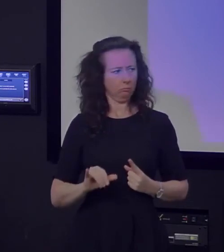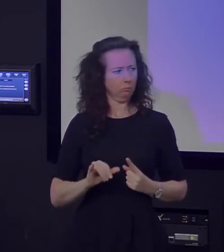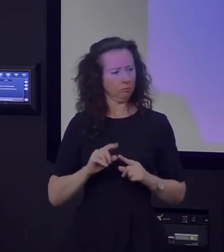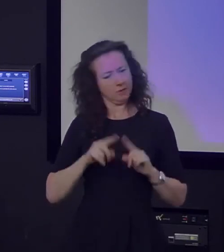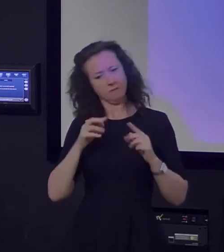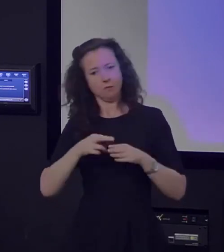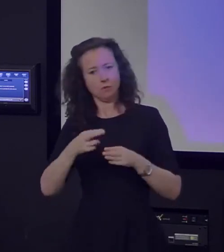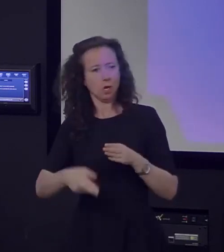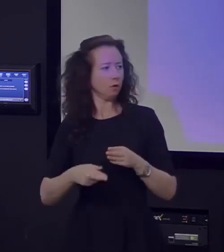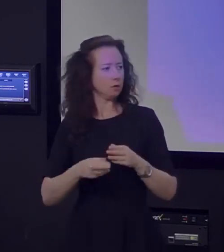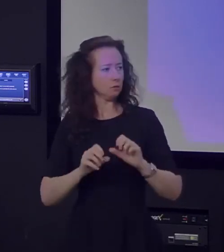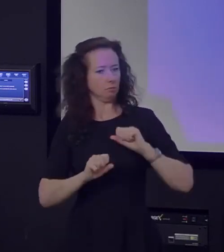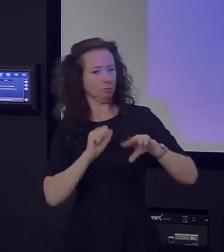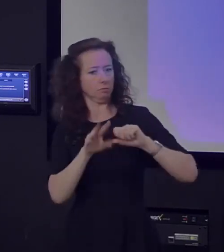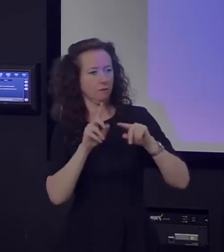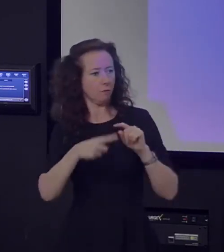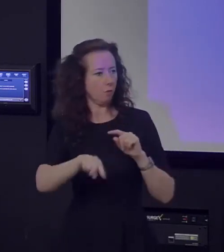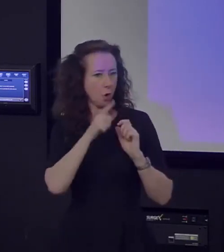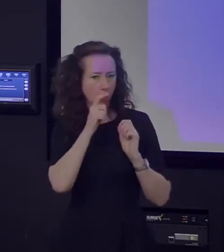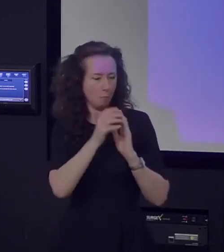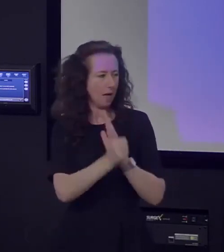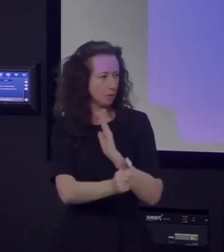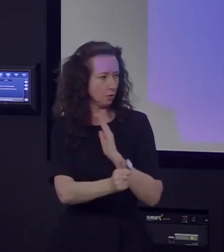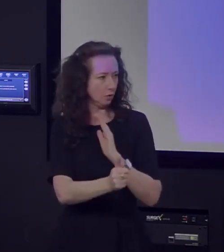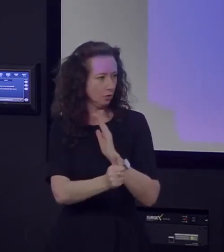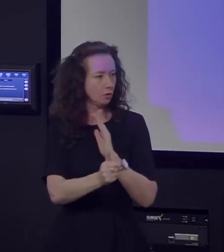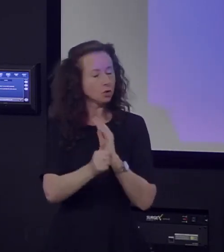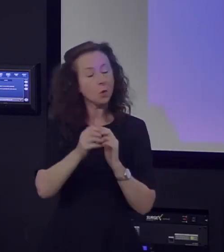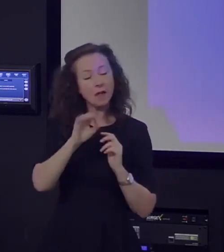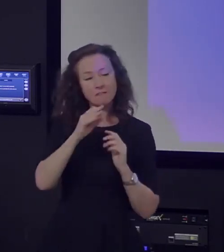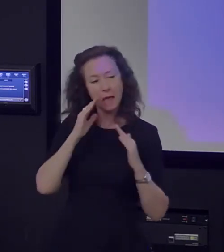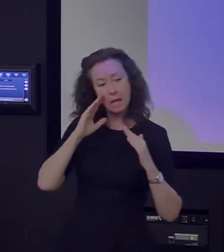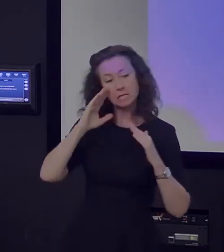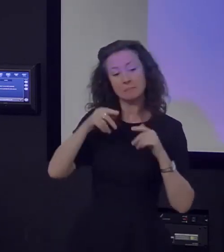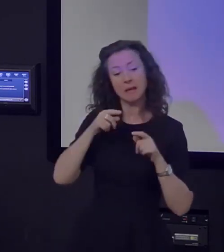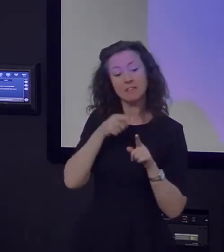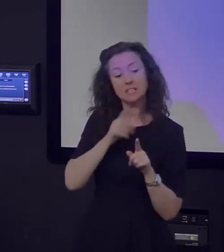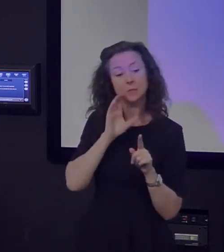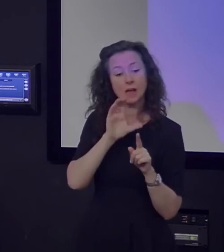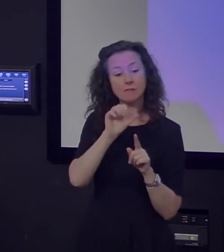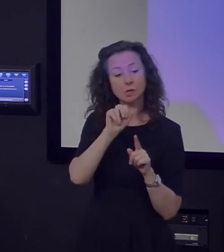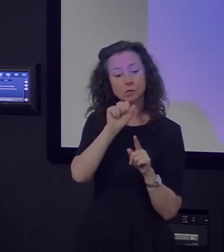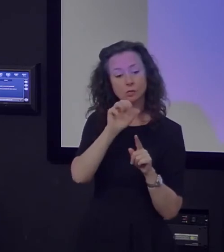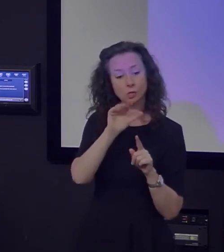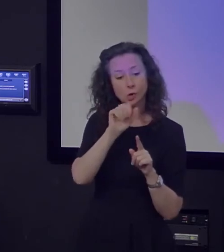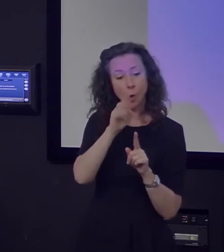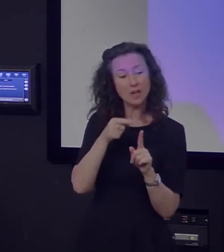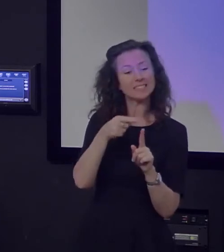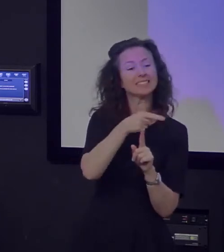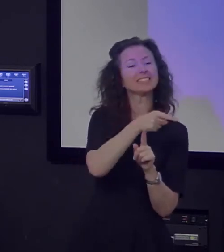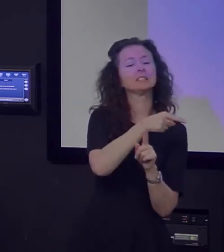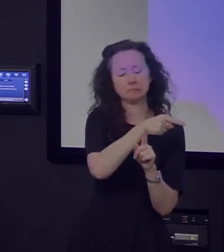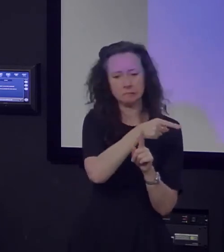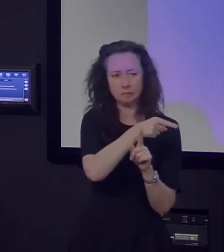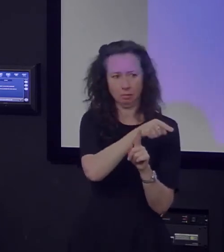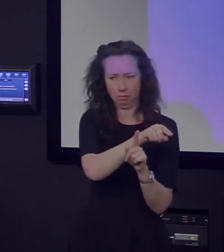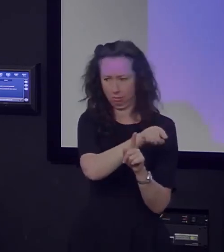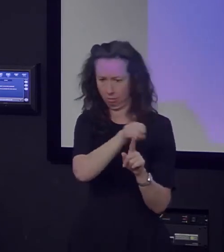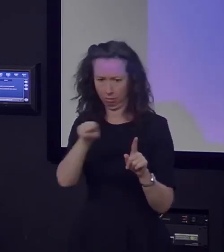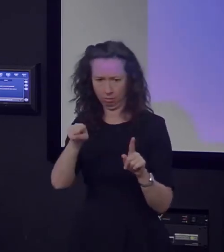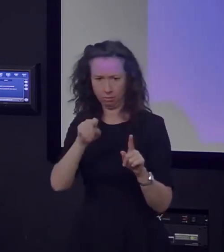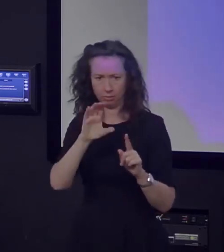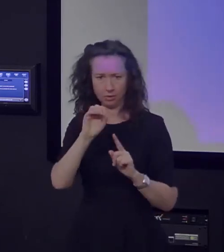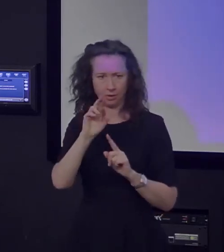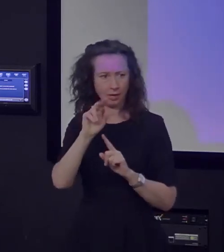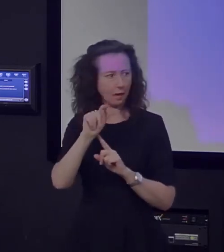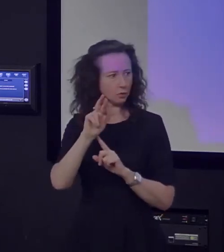results. So if the kids expect a certain factor to have a cause in a certain direction, and we